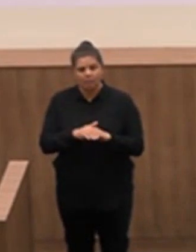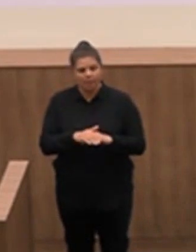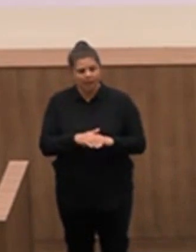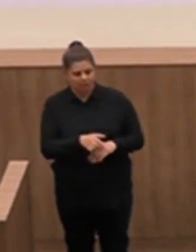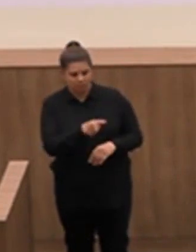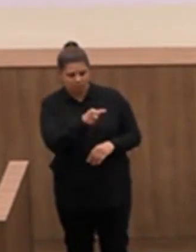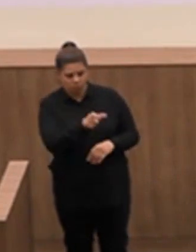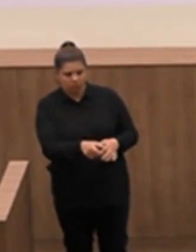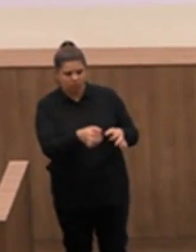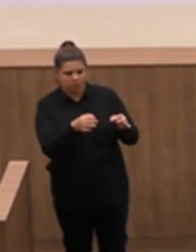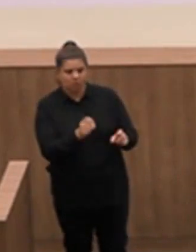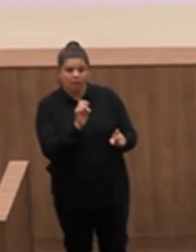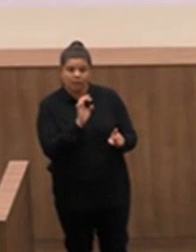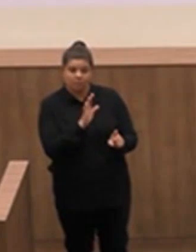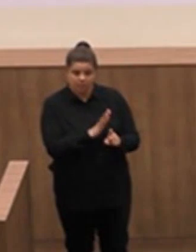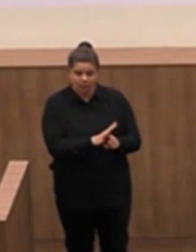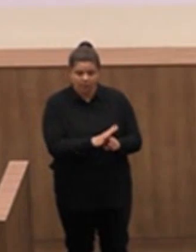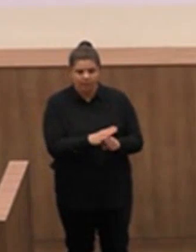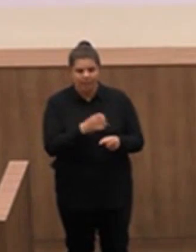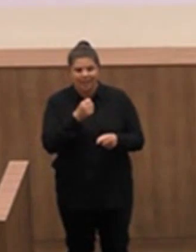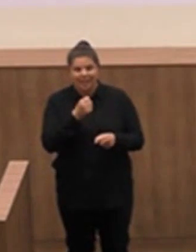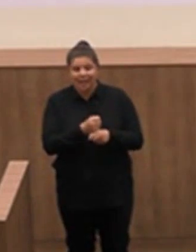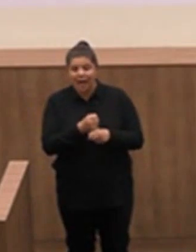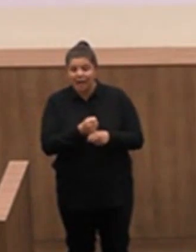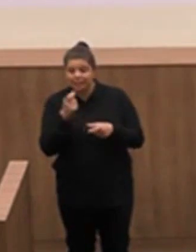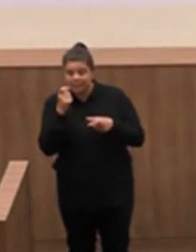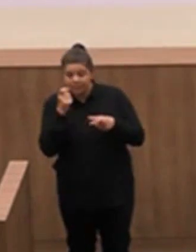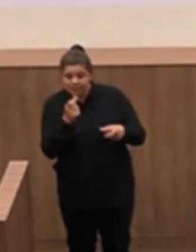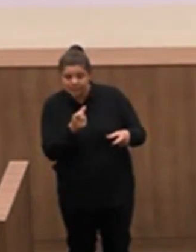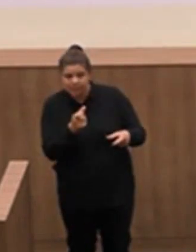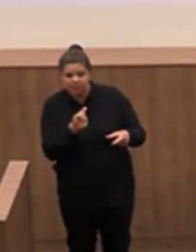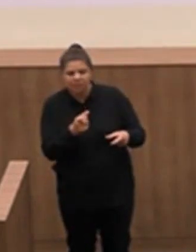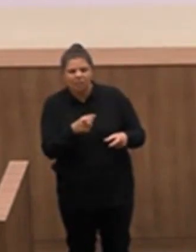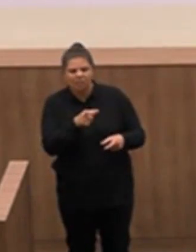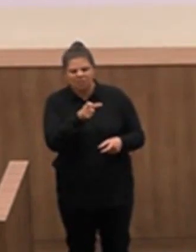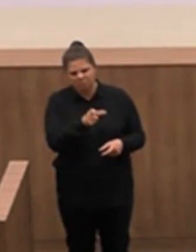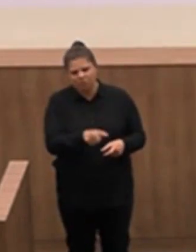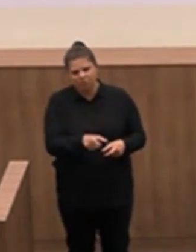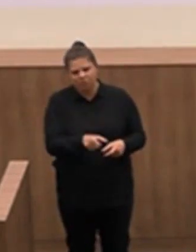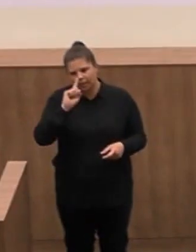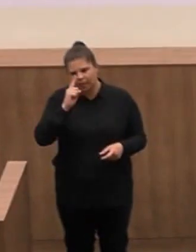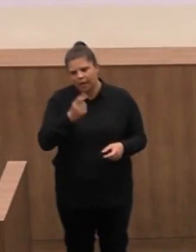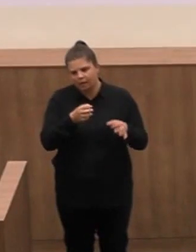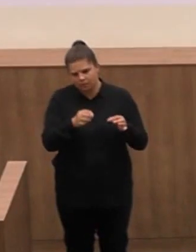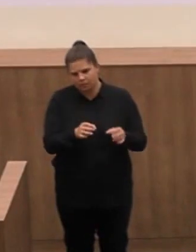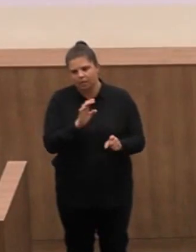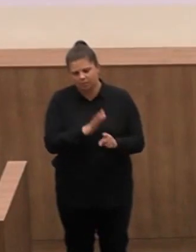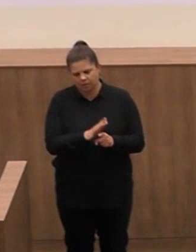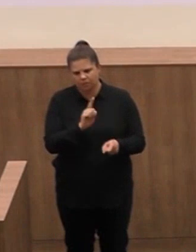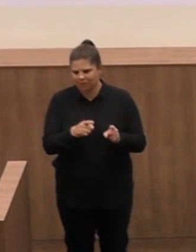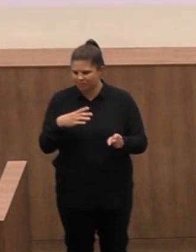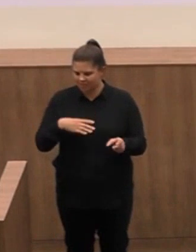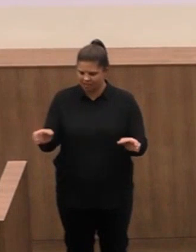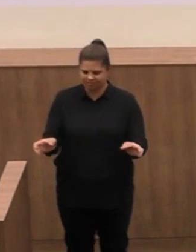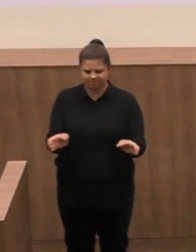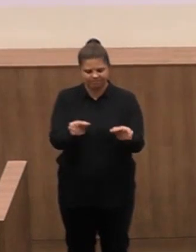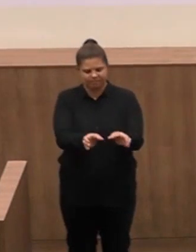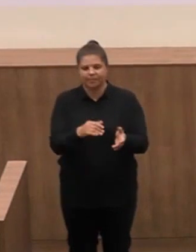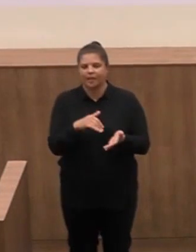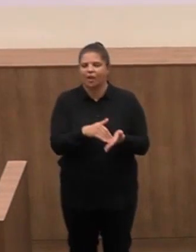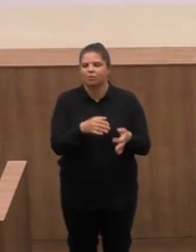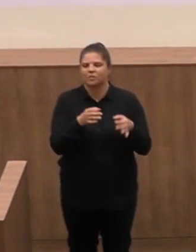decision-making, around guardianship and administration. So this is when someone actually lacks decision-making capacity and we need to put something else in place